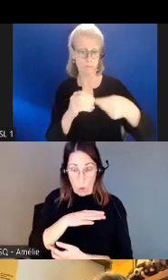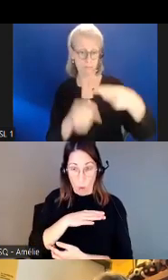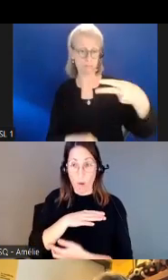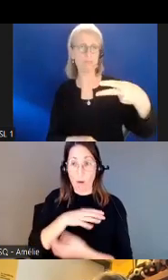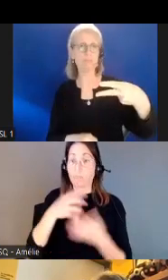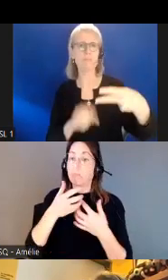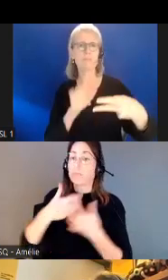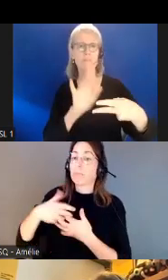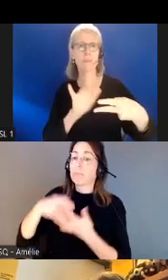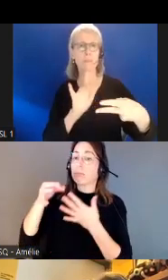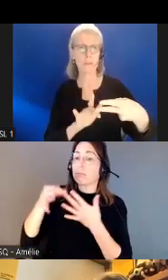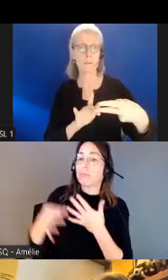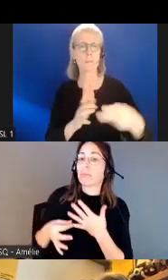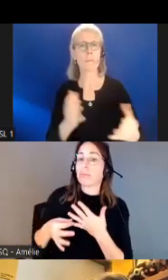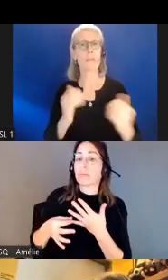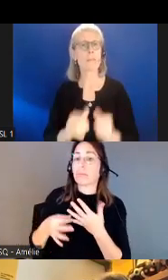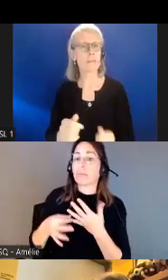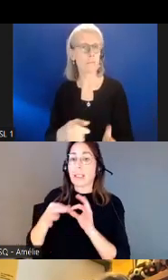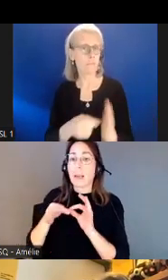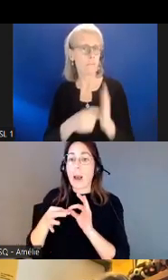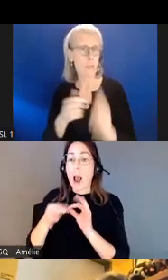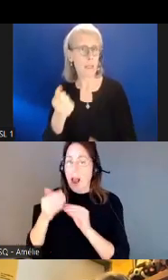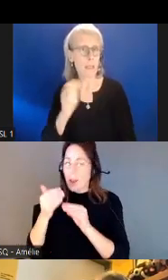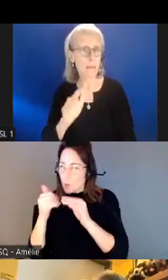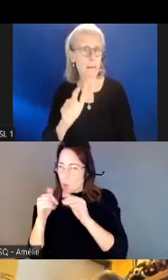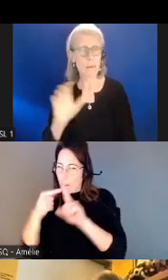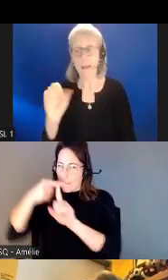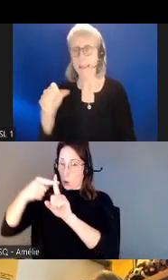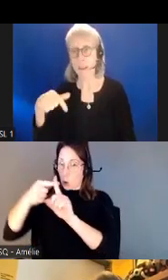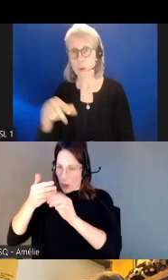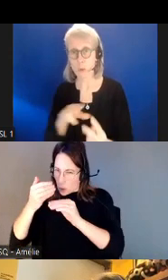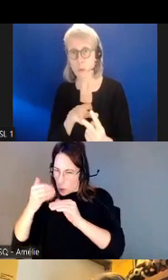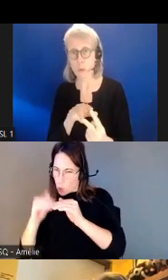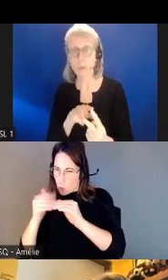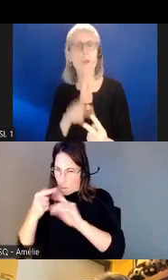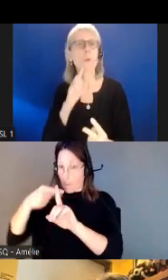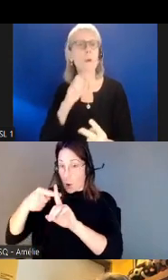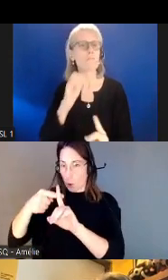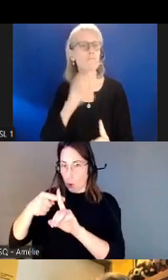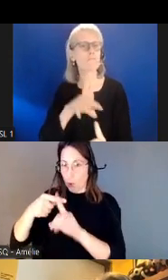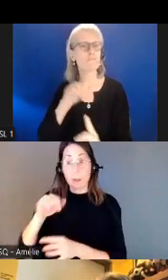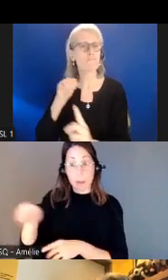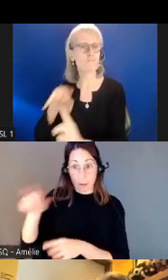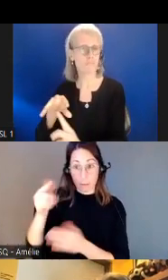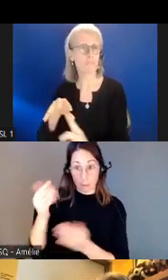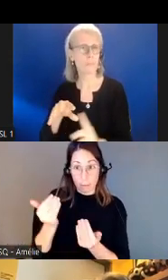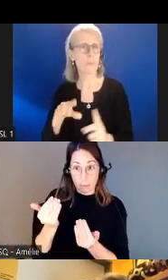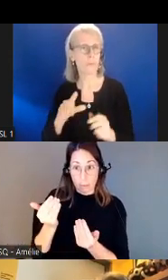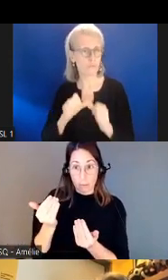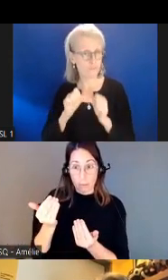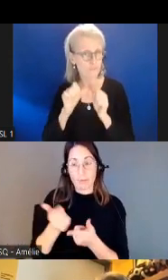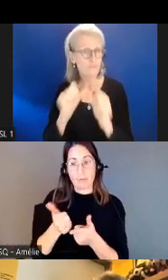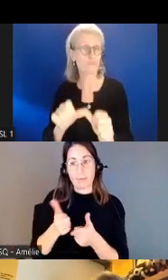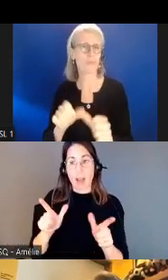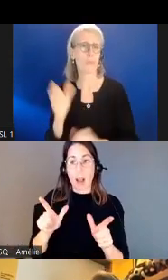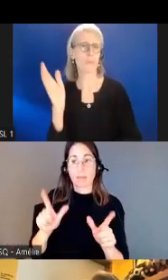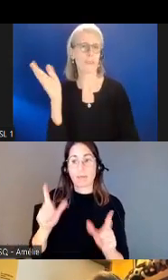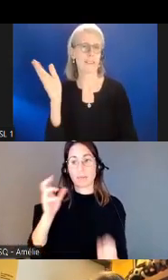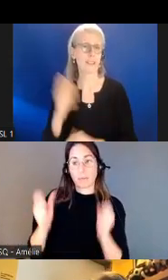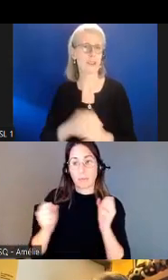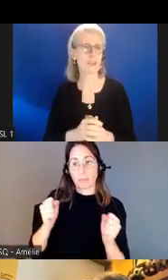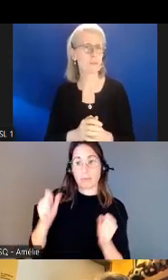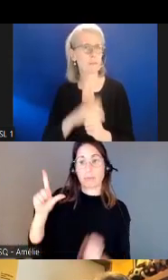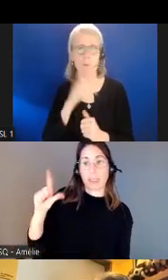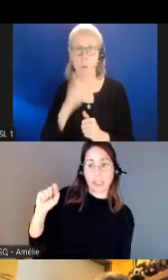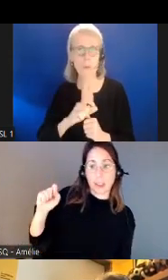require ASL or LSQ interpretation, we will be spotlighting those components throughout the presentation. No need